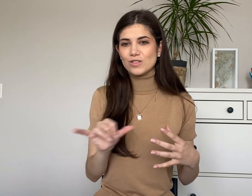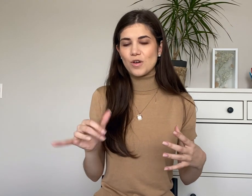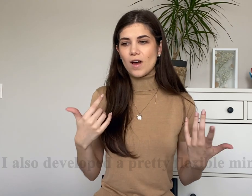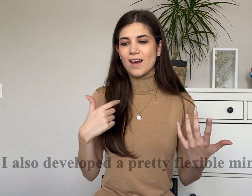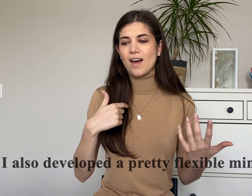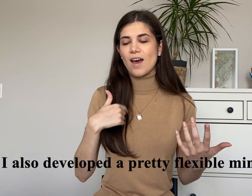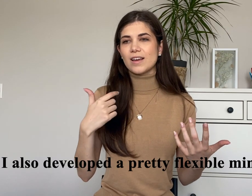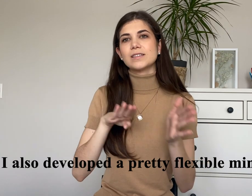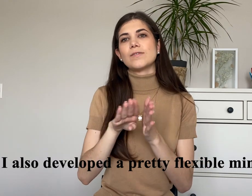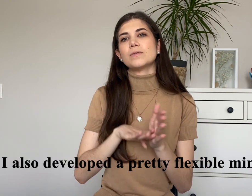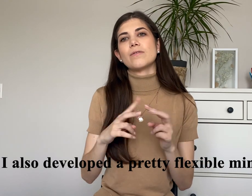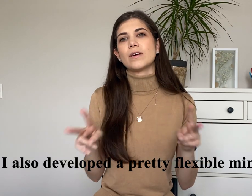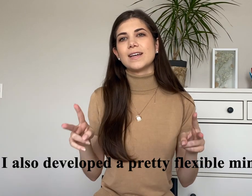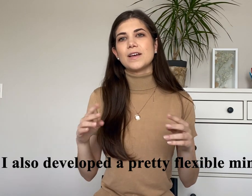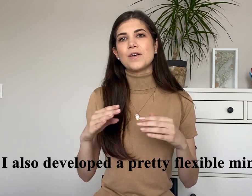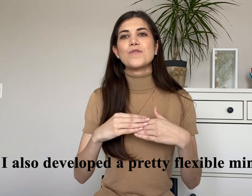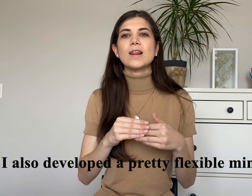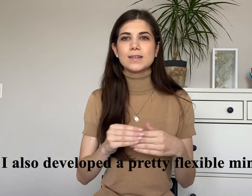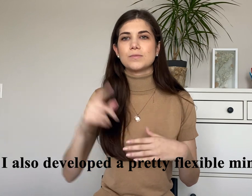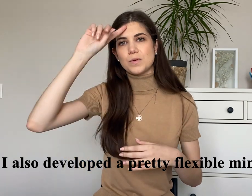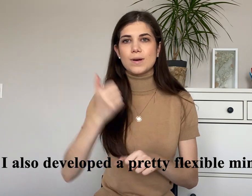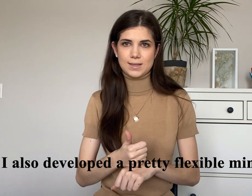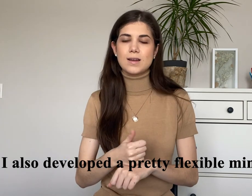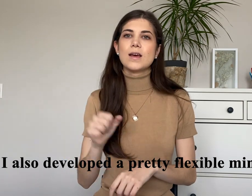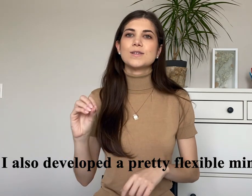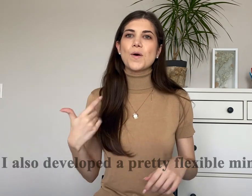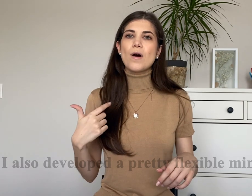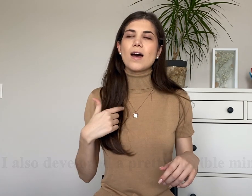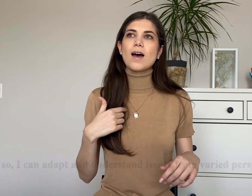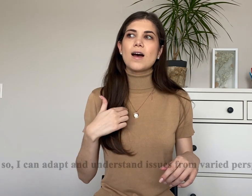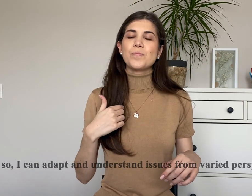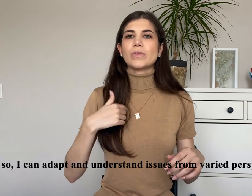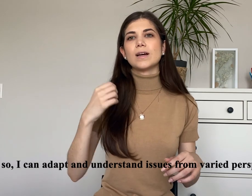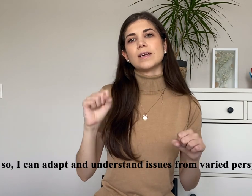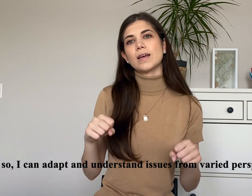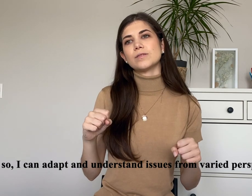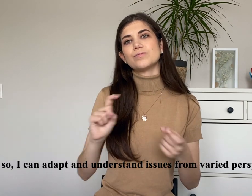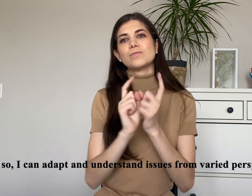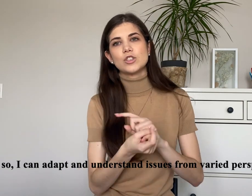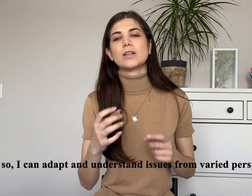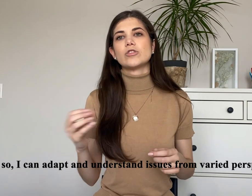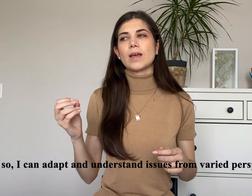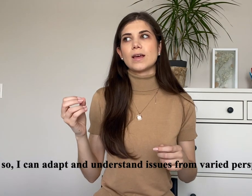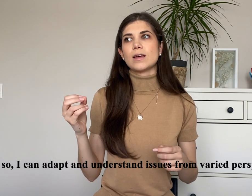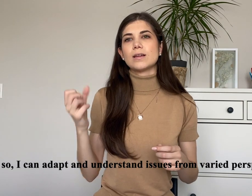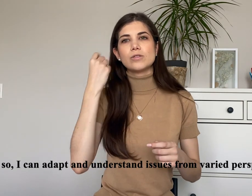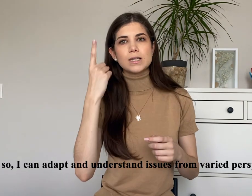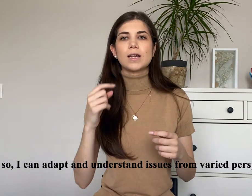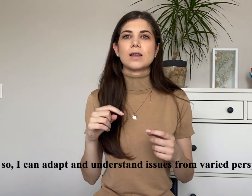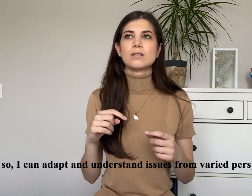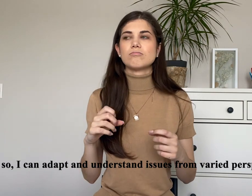I also developed a pretty flexible mindset, so I can adapt and understand issues from varied perspectives.